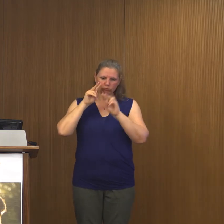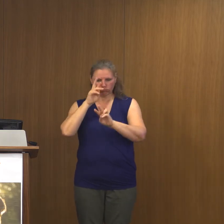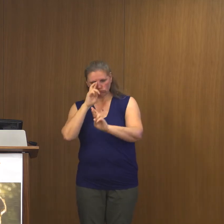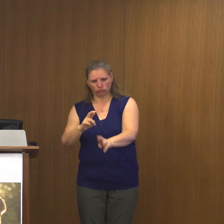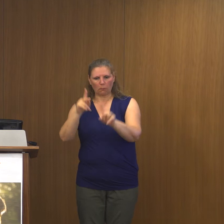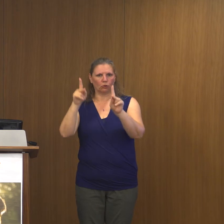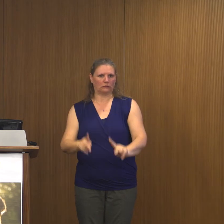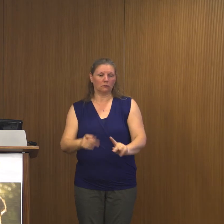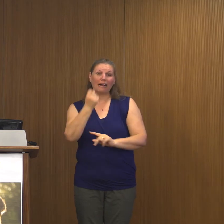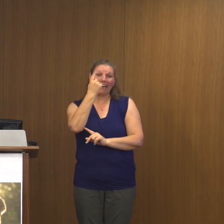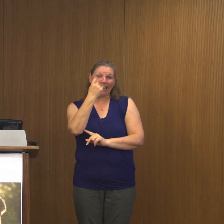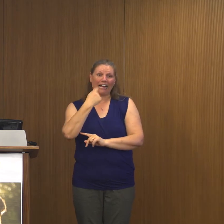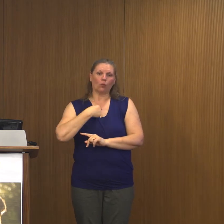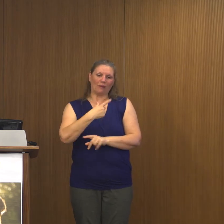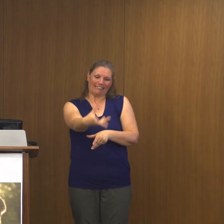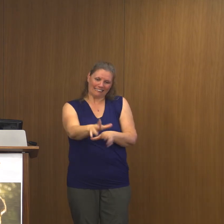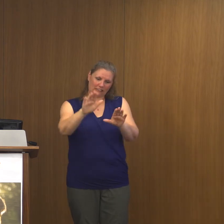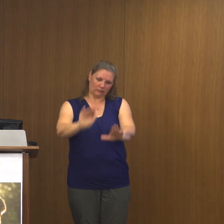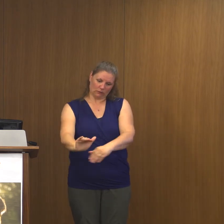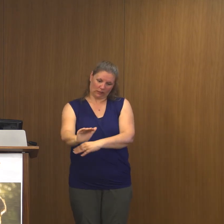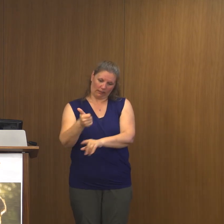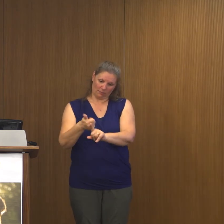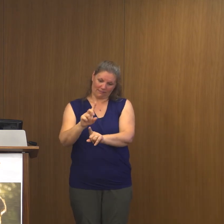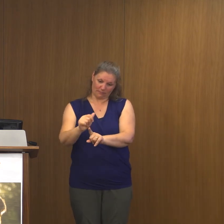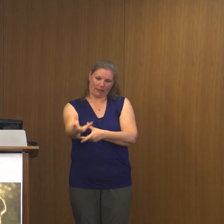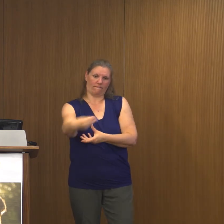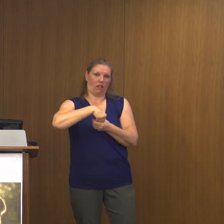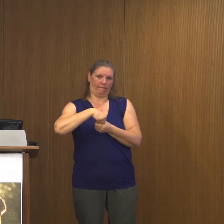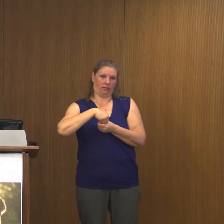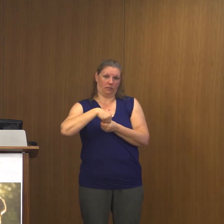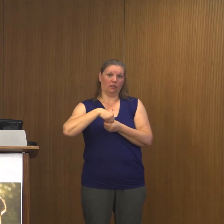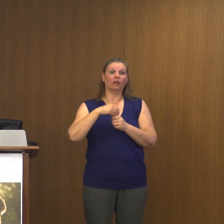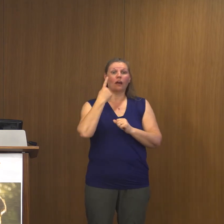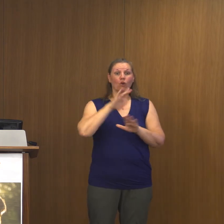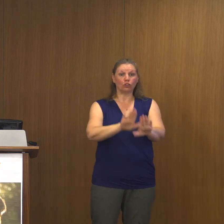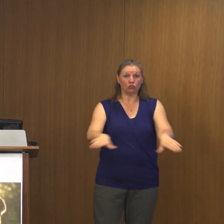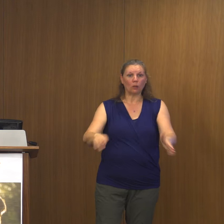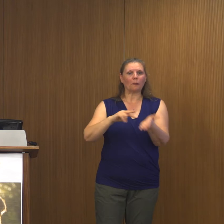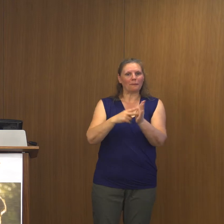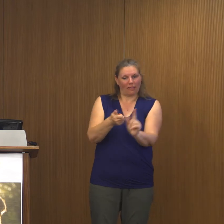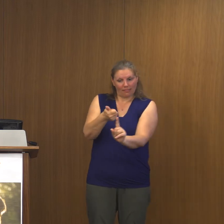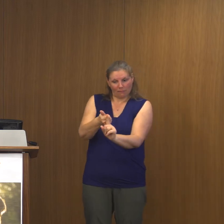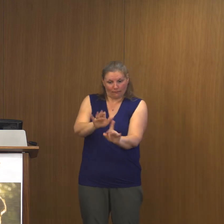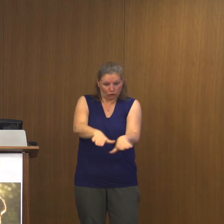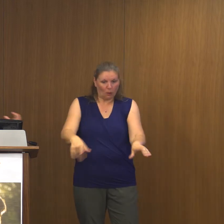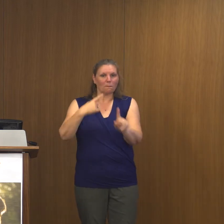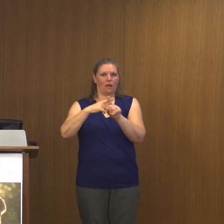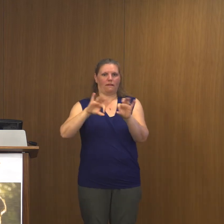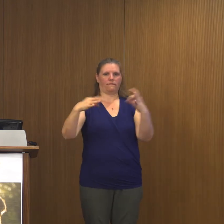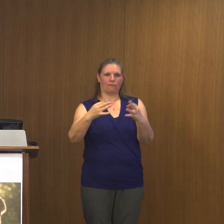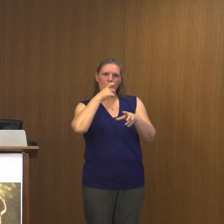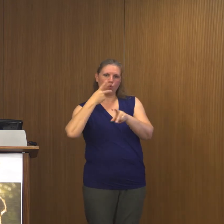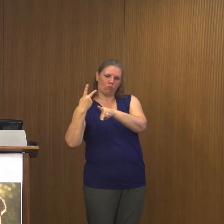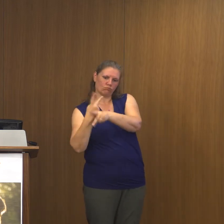the experience of disability. So in the case of children, that includes children and their families, parents and caregivers, as